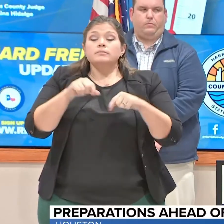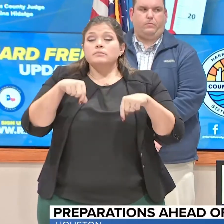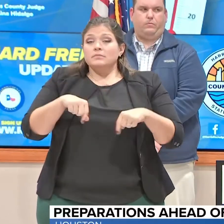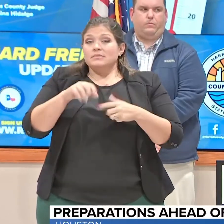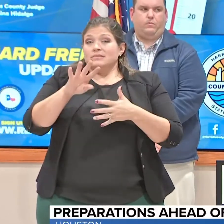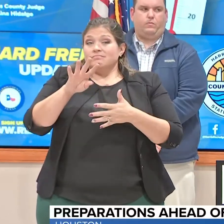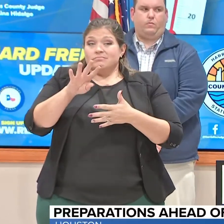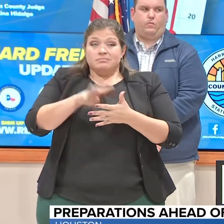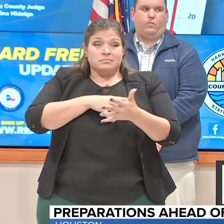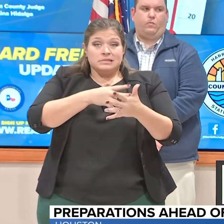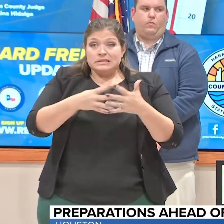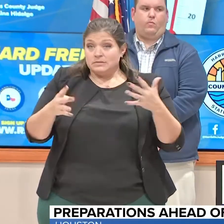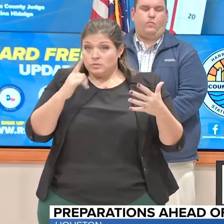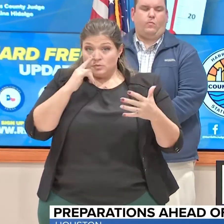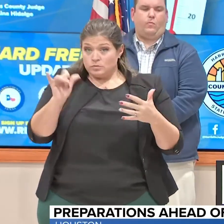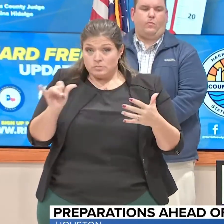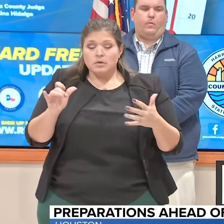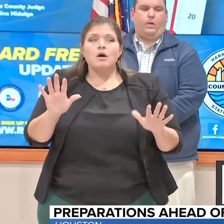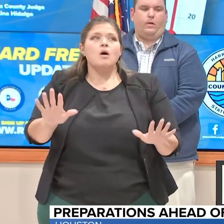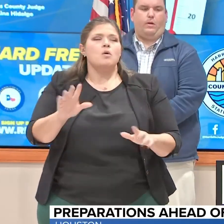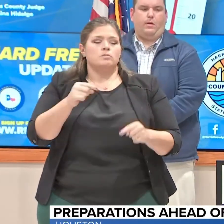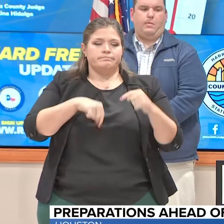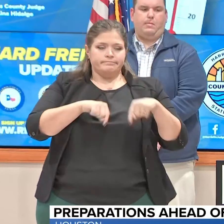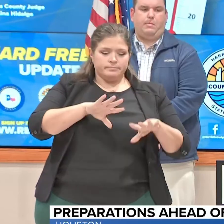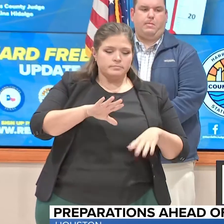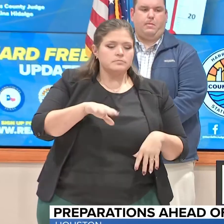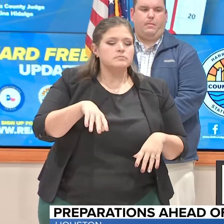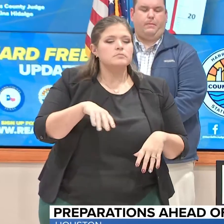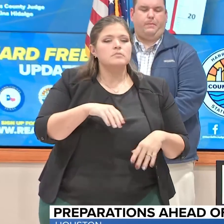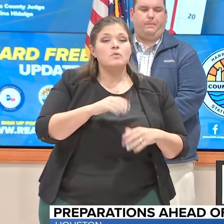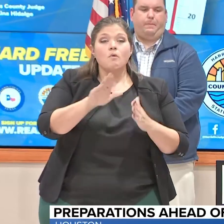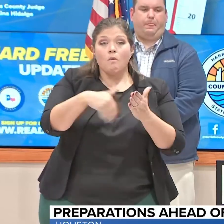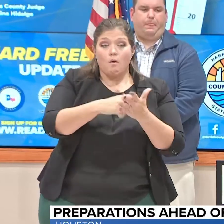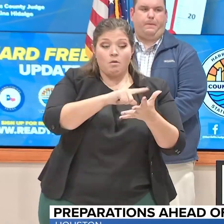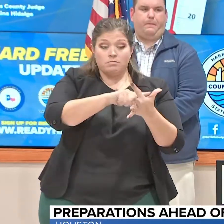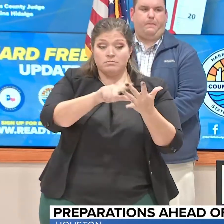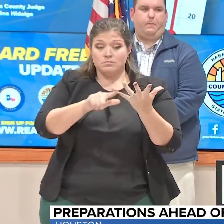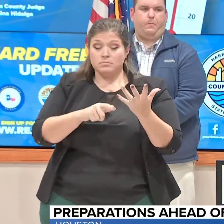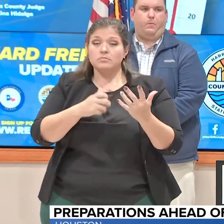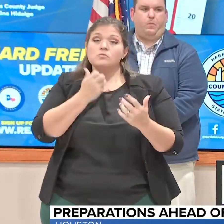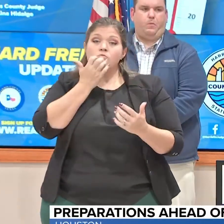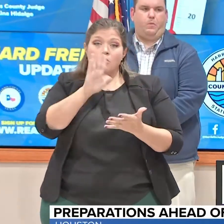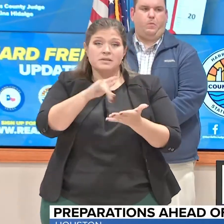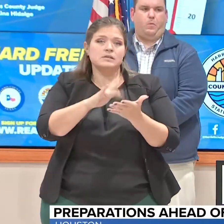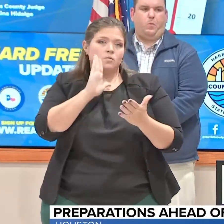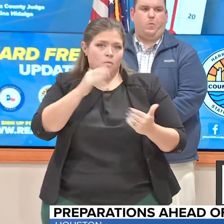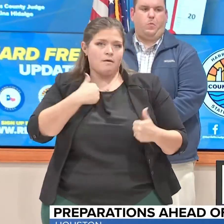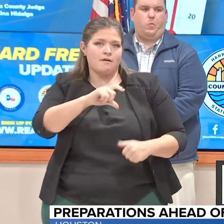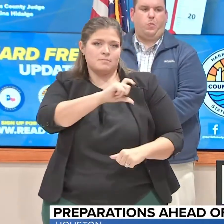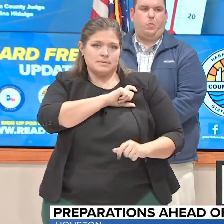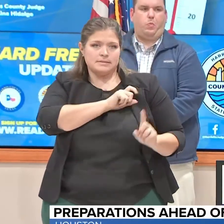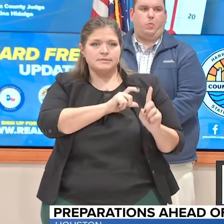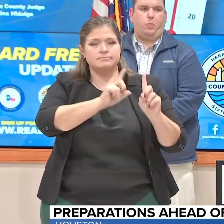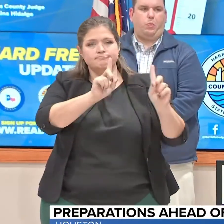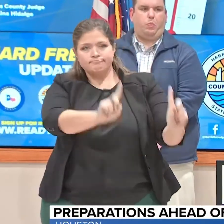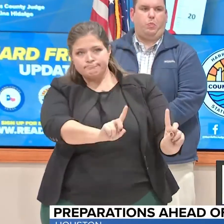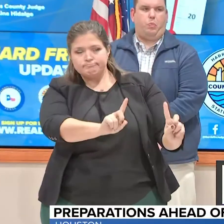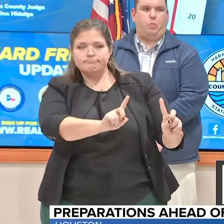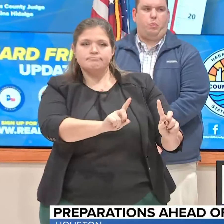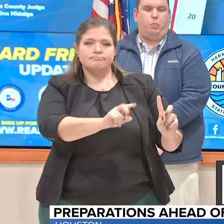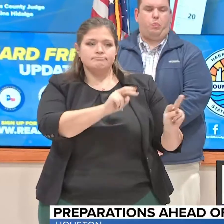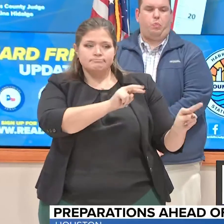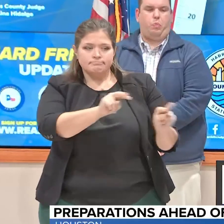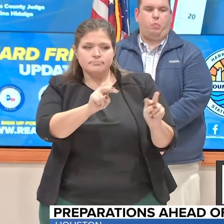for example, and all these warming centers will have police present as well. We'll be